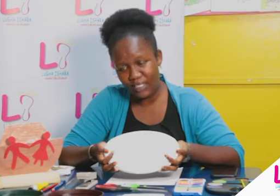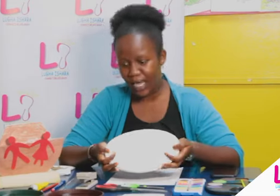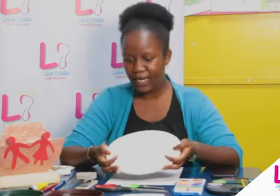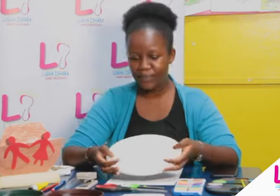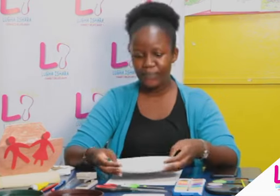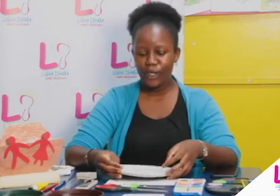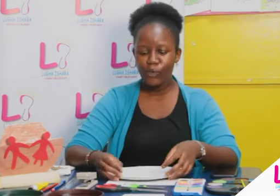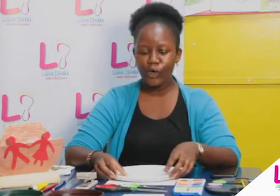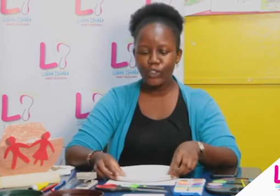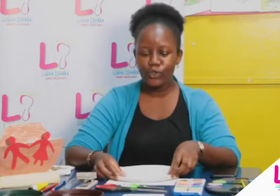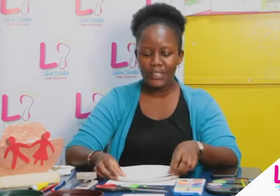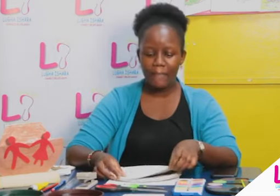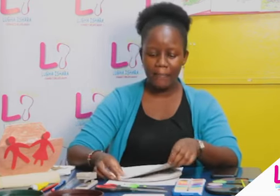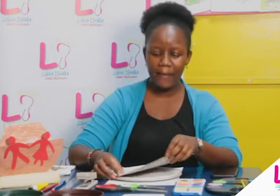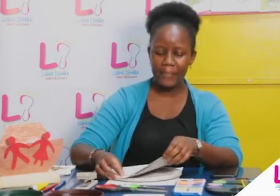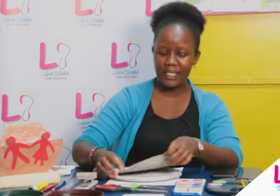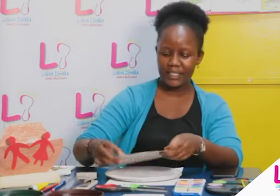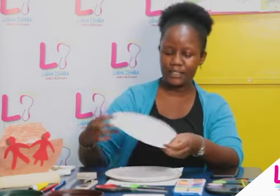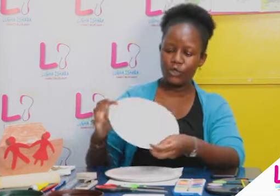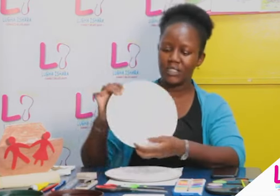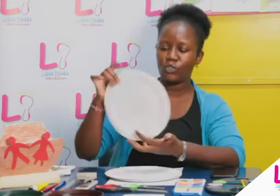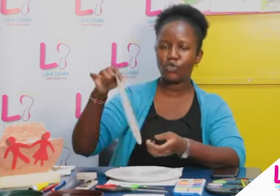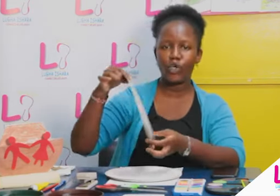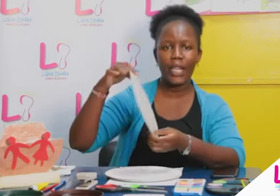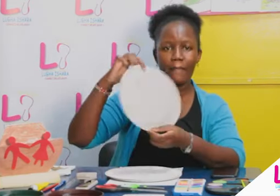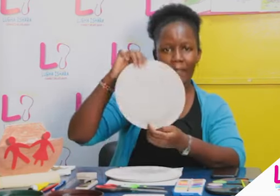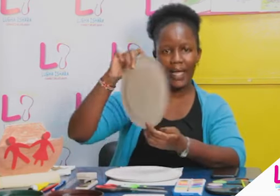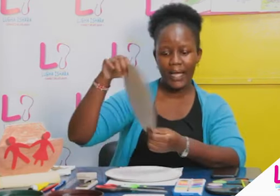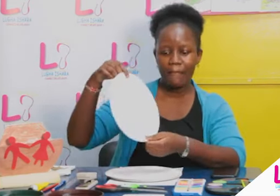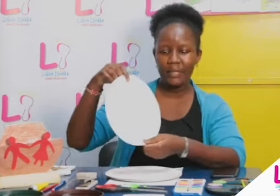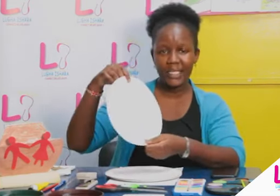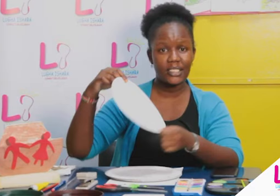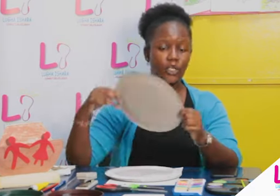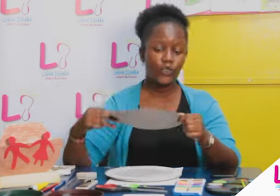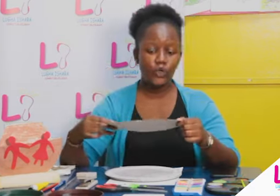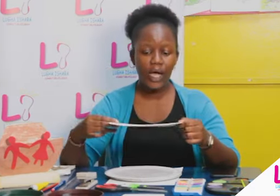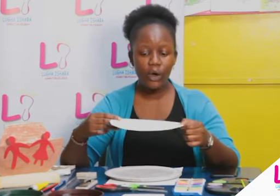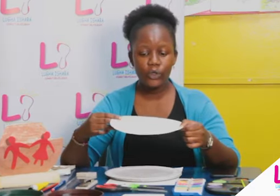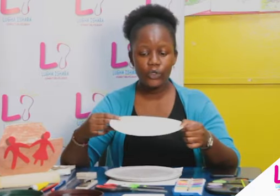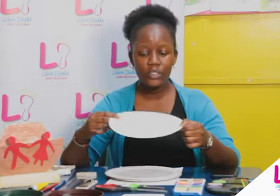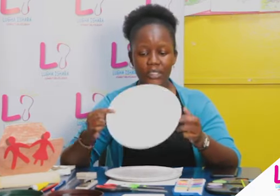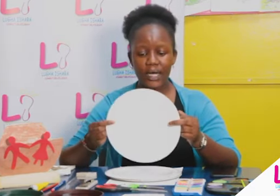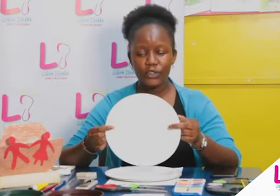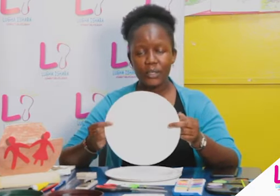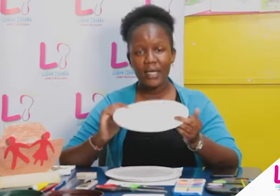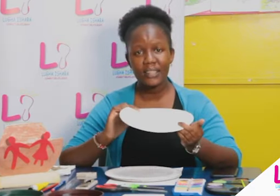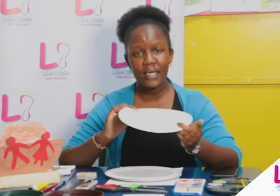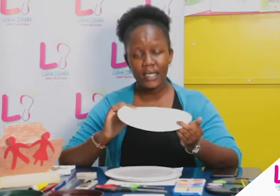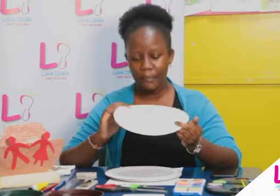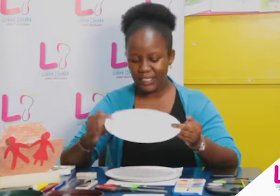Ark. We are going to use paper plates. So this is what we call a paper plate. You know how you use during birthday